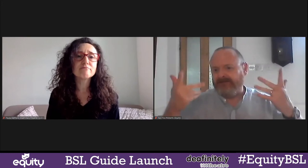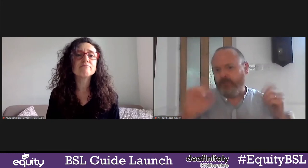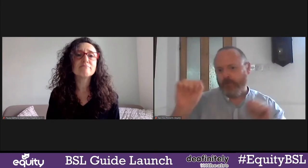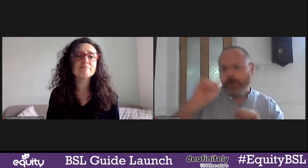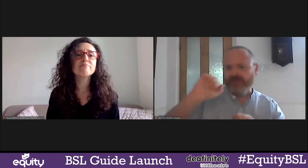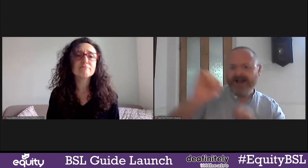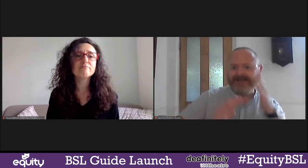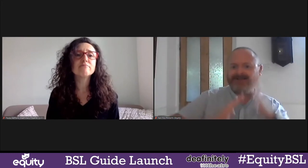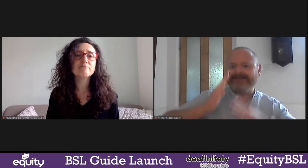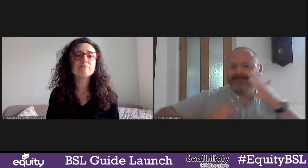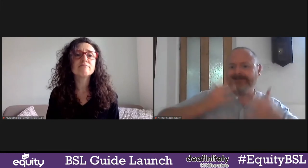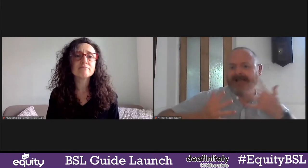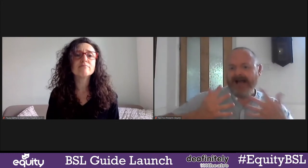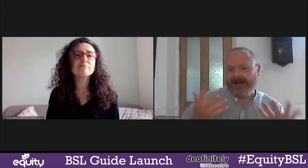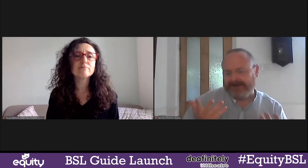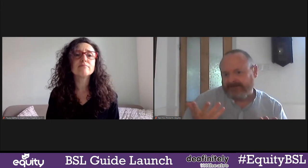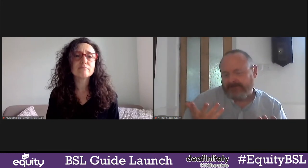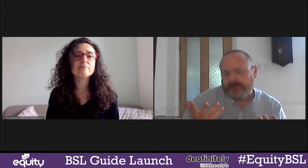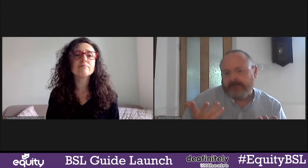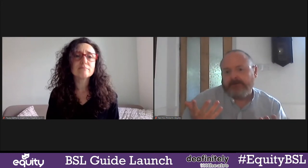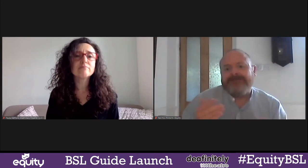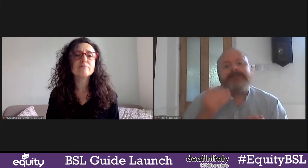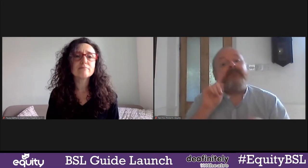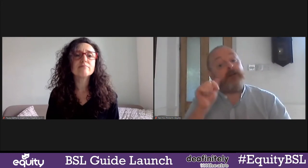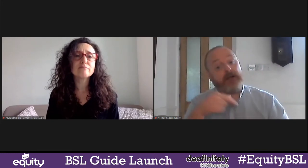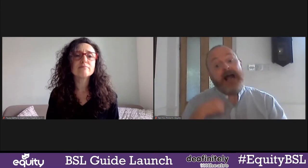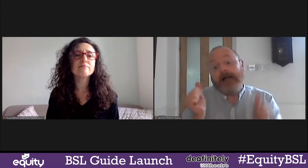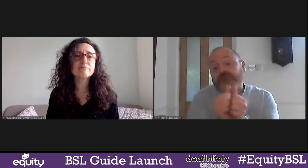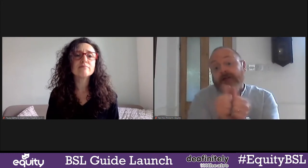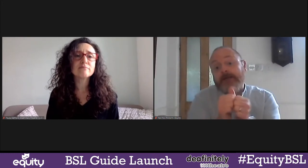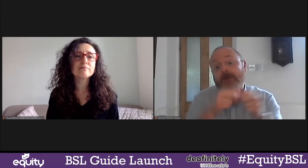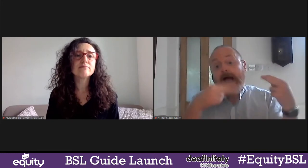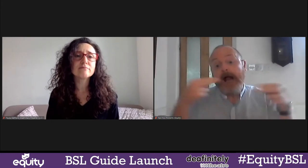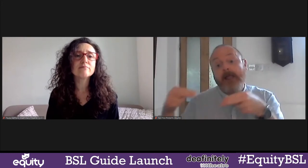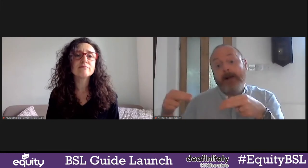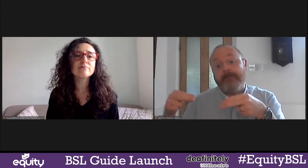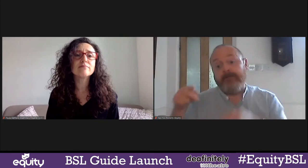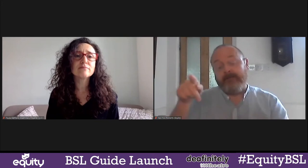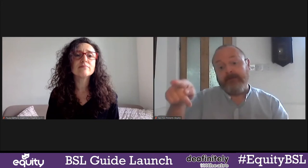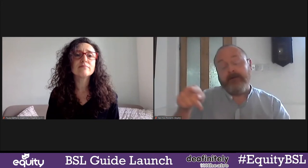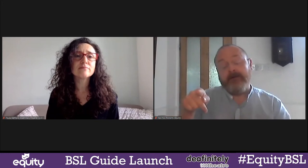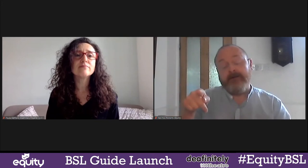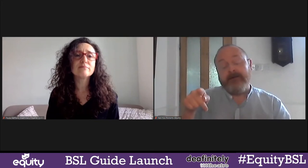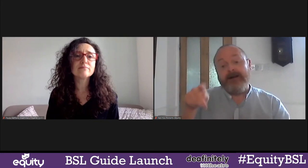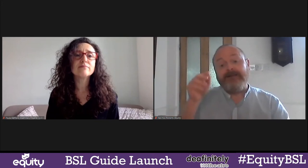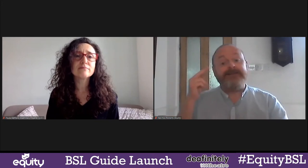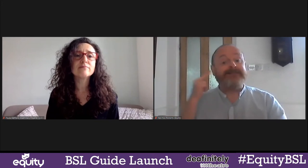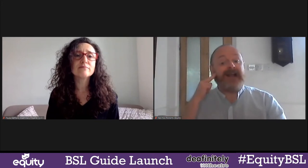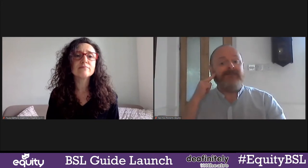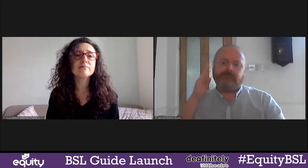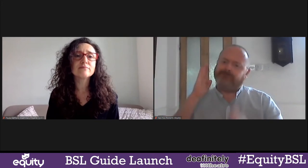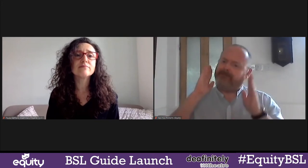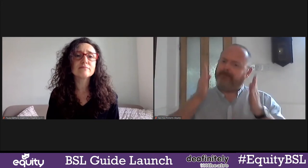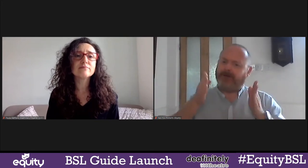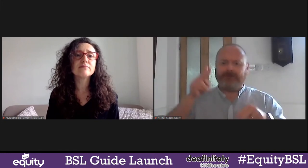that information is there and it indicates a level of skill. And I also agree with Alan